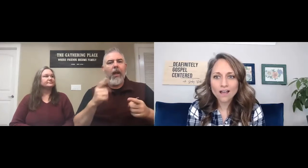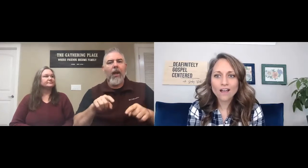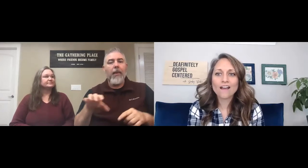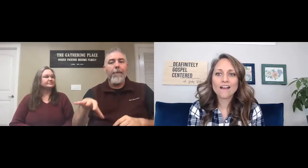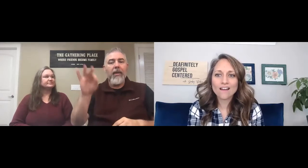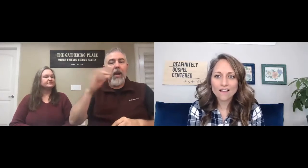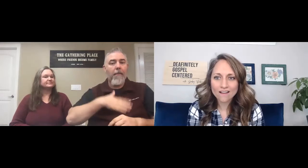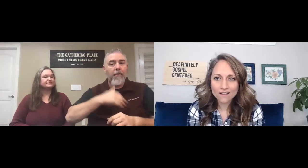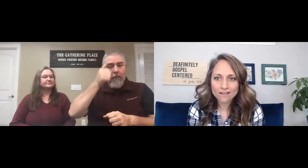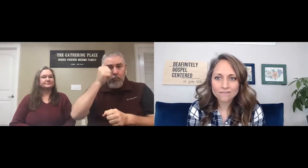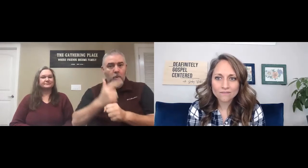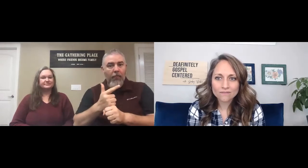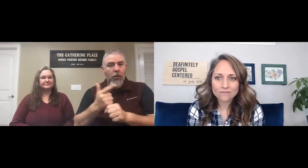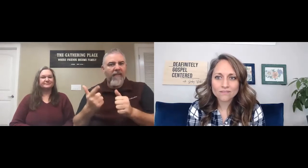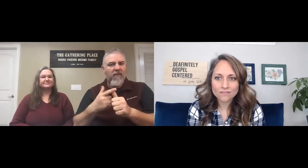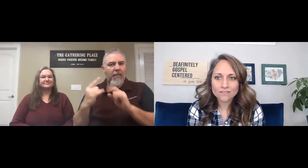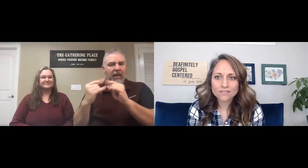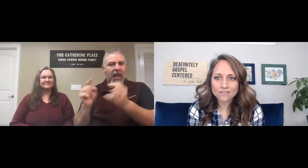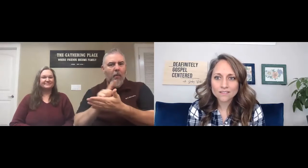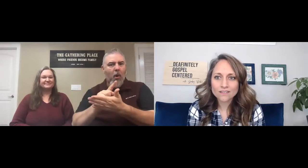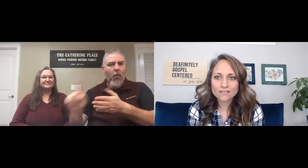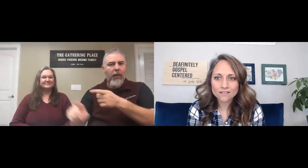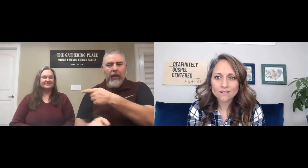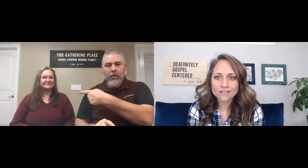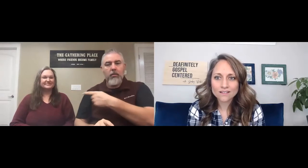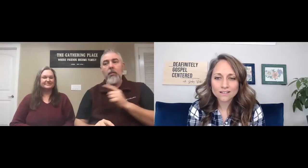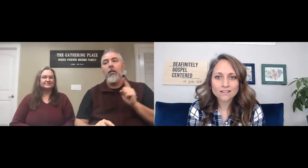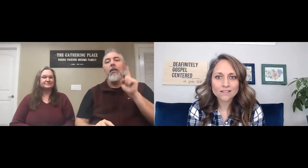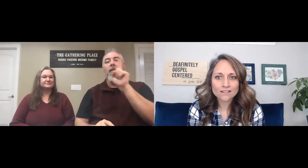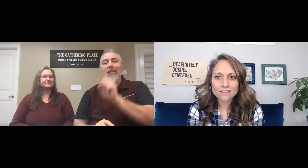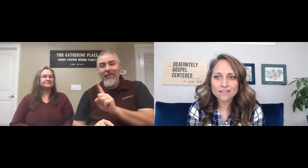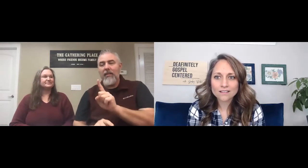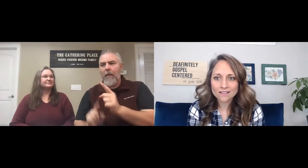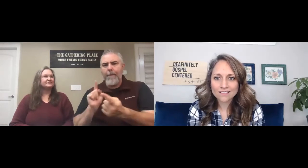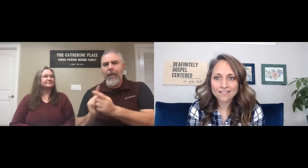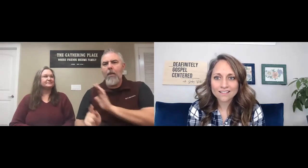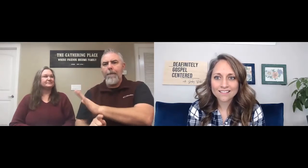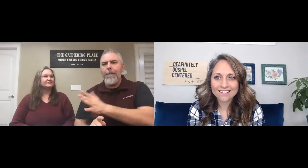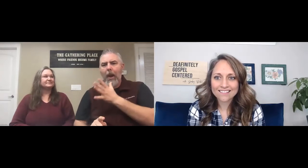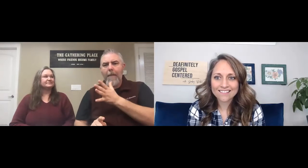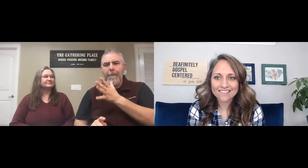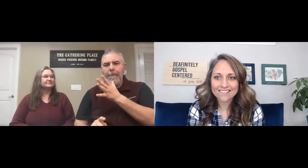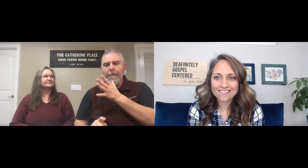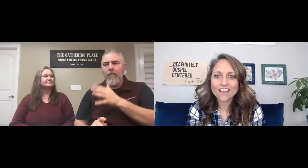like that. It happened when I went to pick up my brother from camp that week. I met her